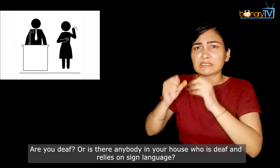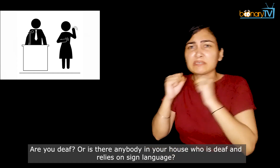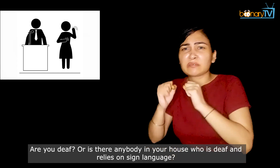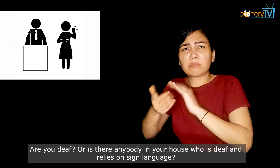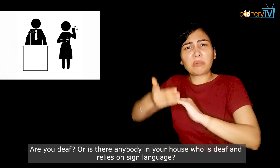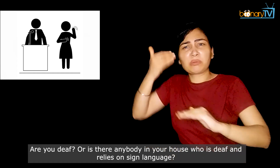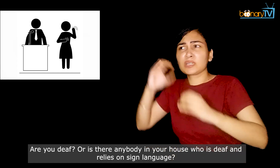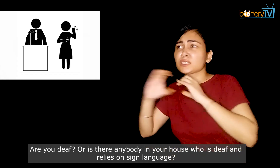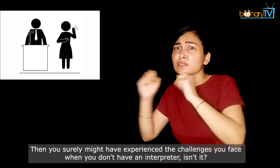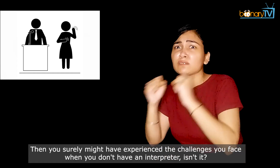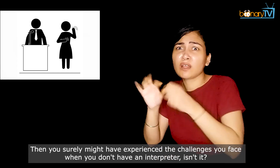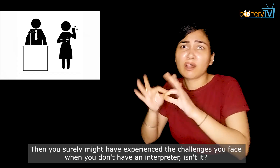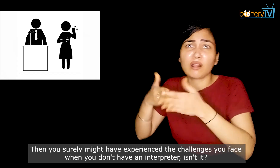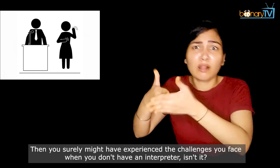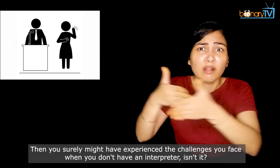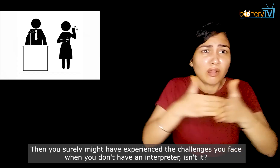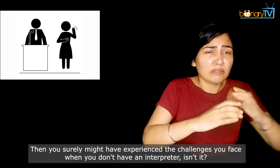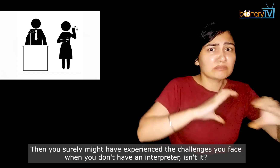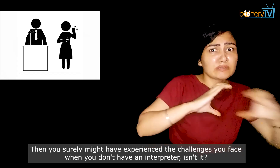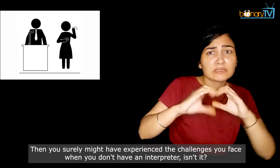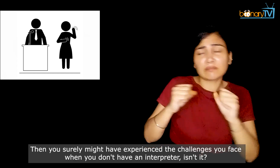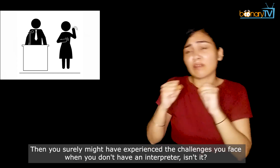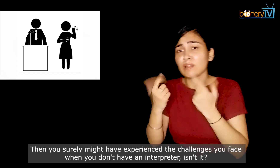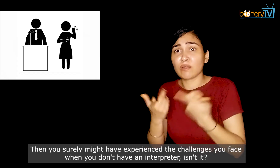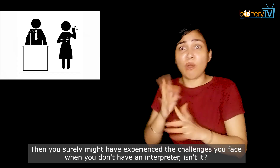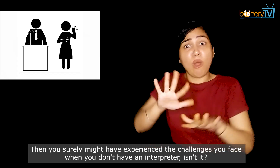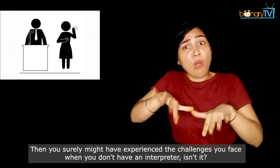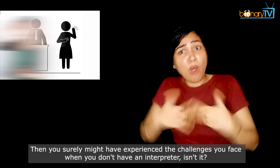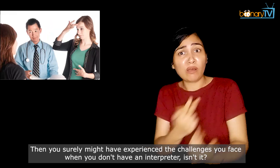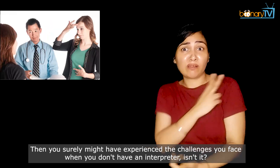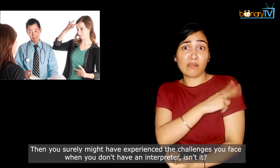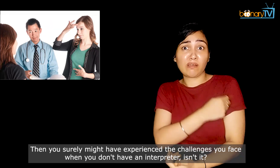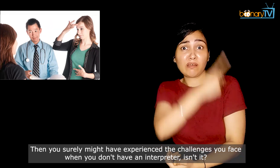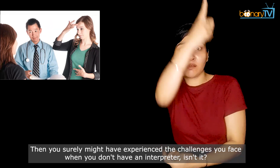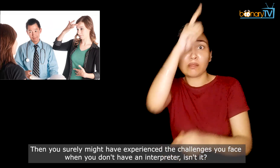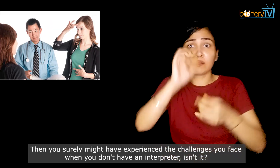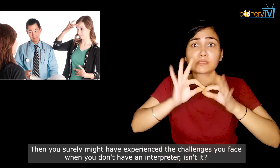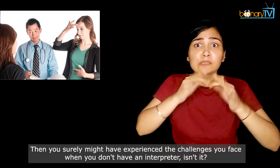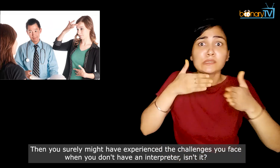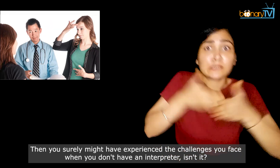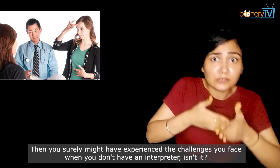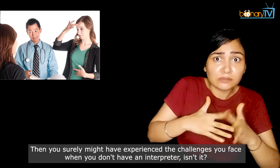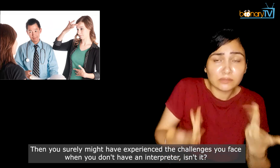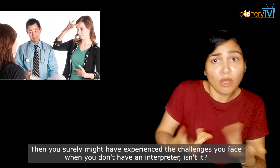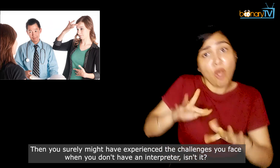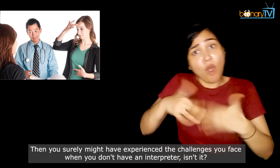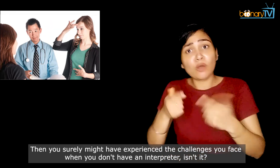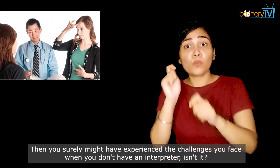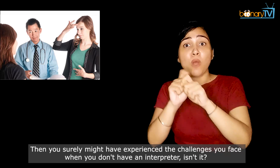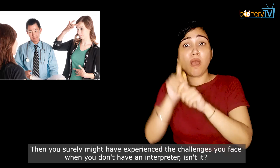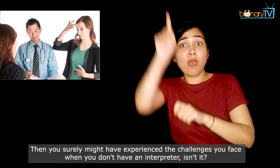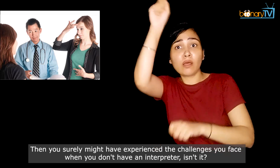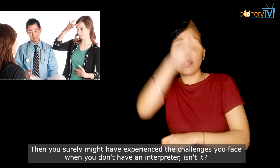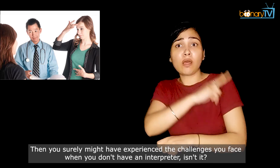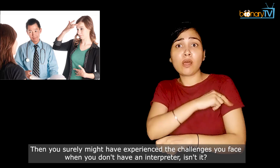language? Then you surely might have experienced the challenges you face when you don't have an interpreter, isn't